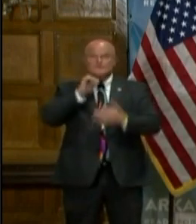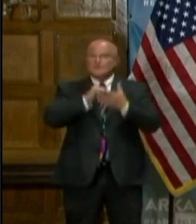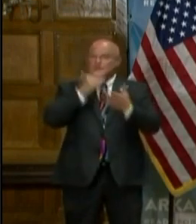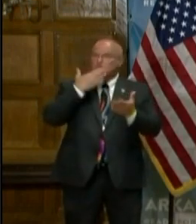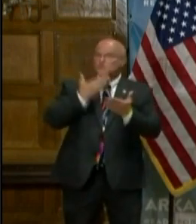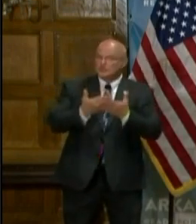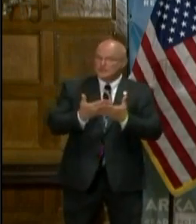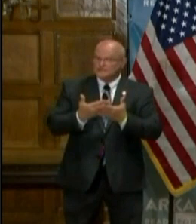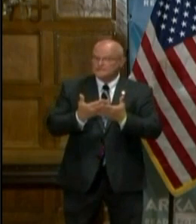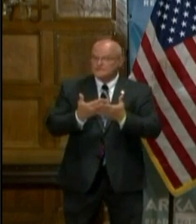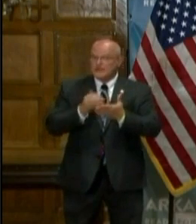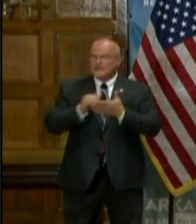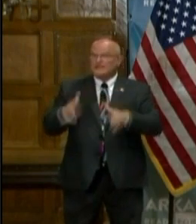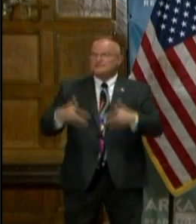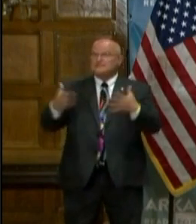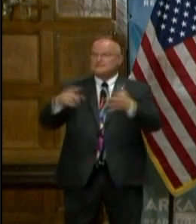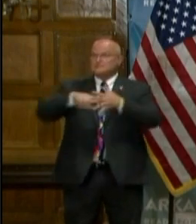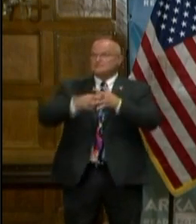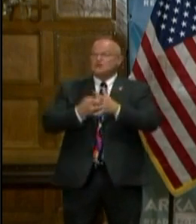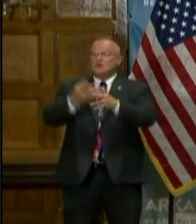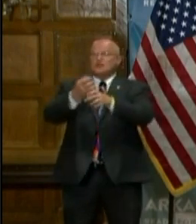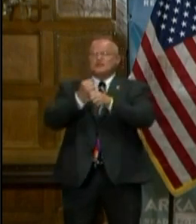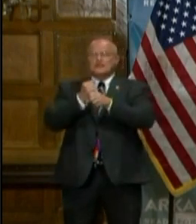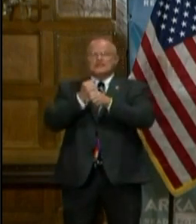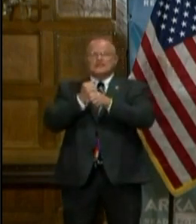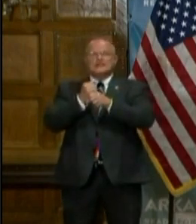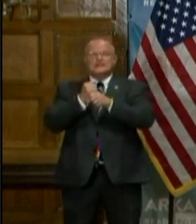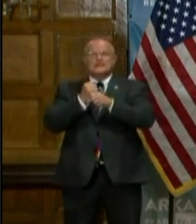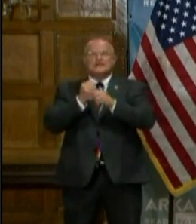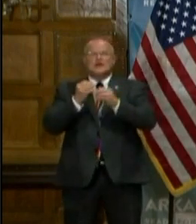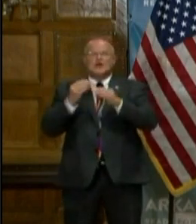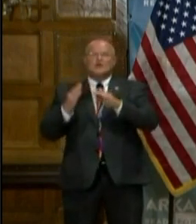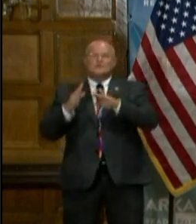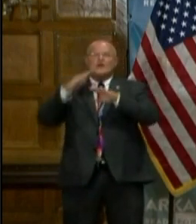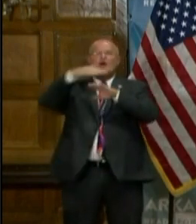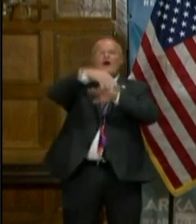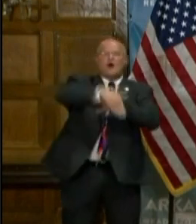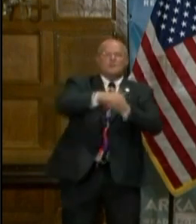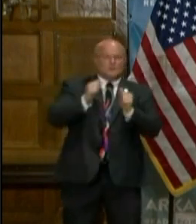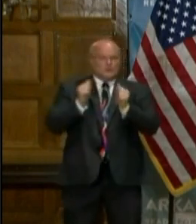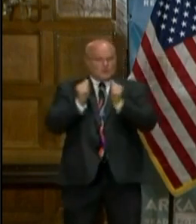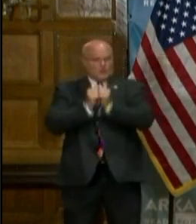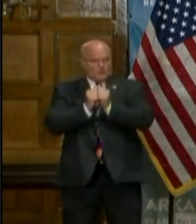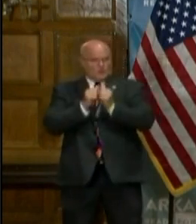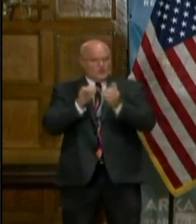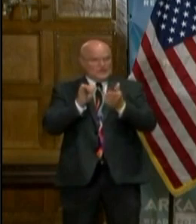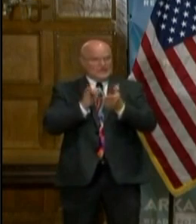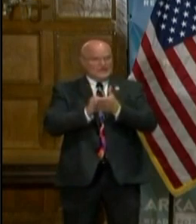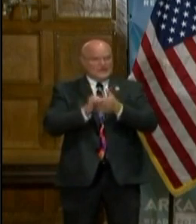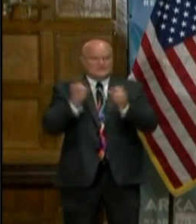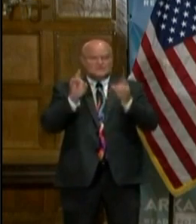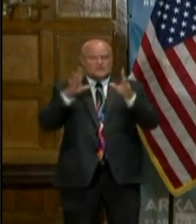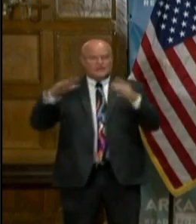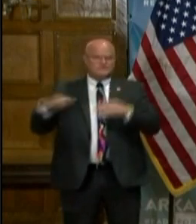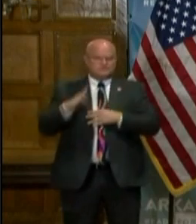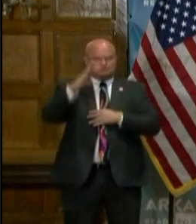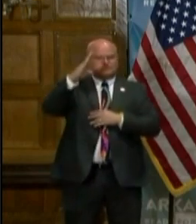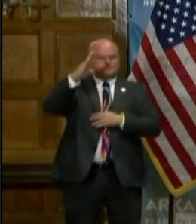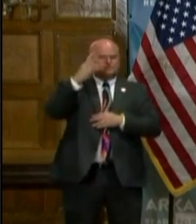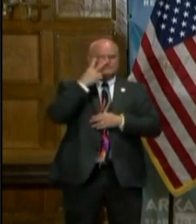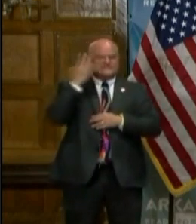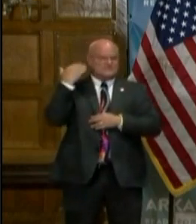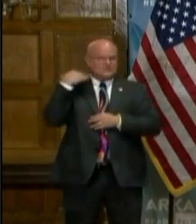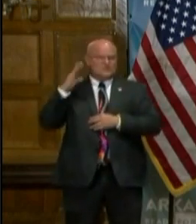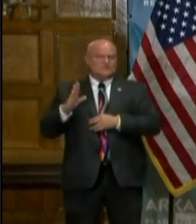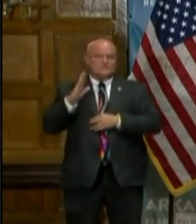good sign. That suggests we're starting to get over the hump with that dramatic uptake that we've